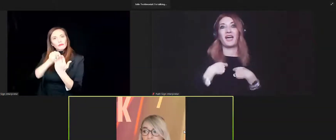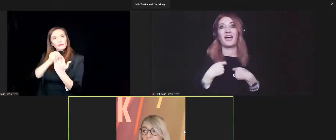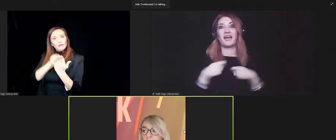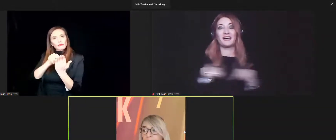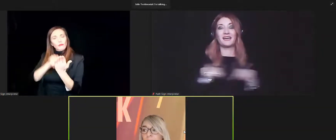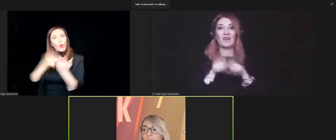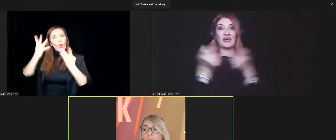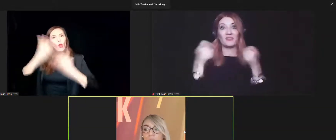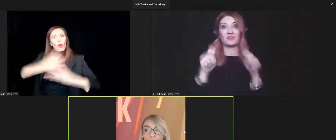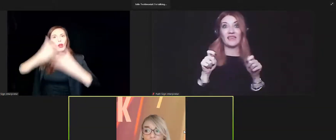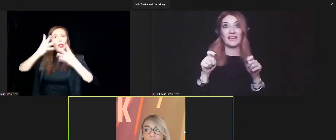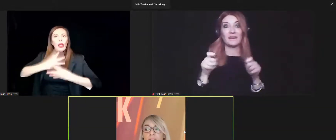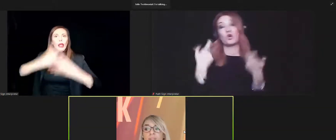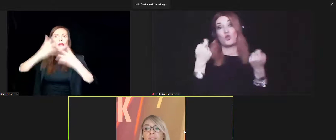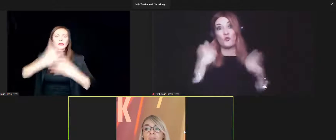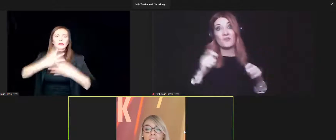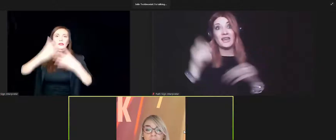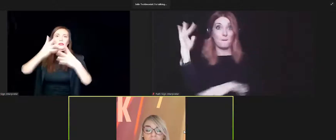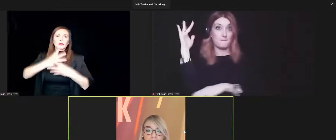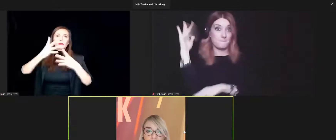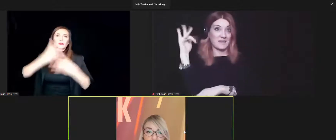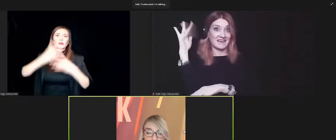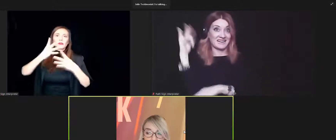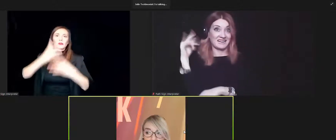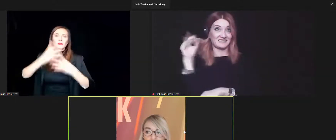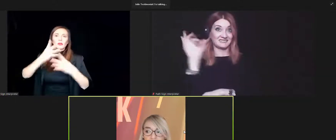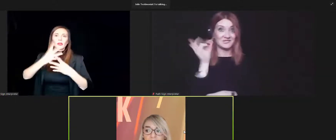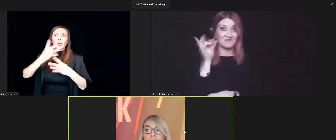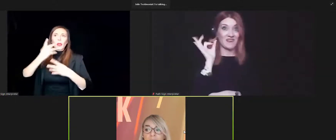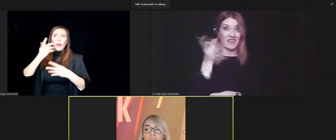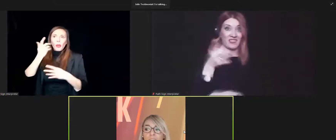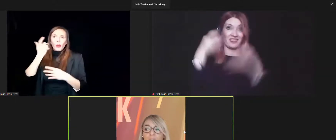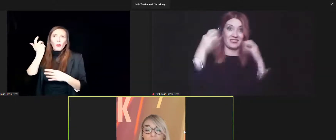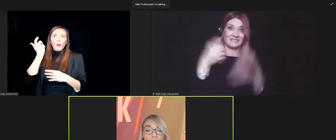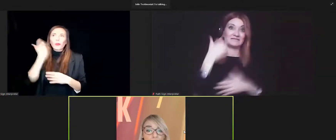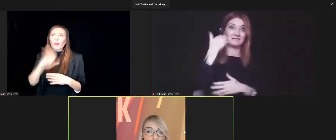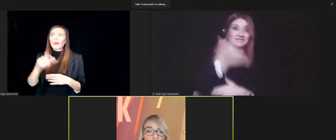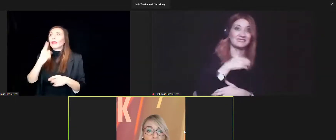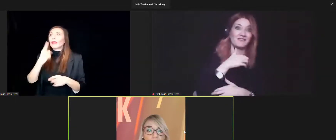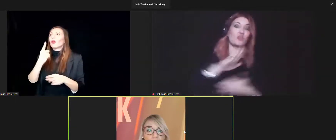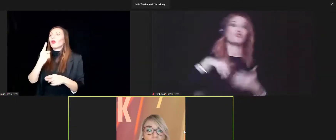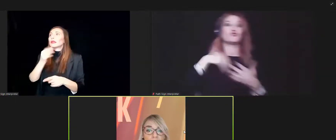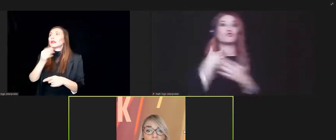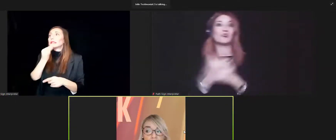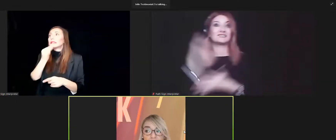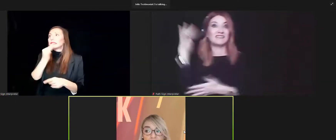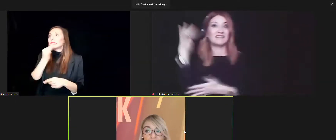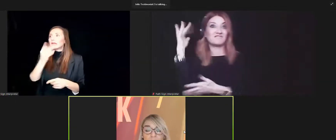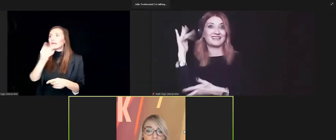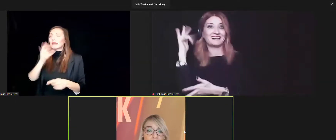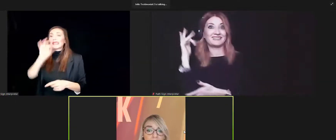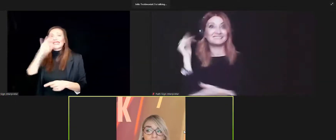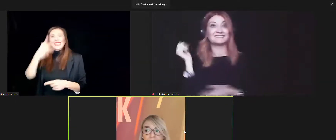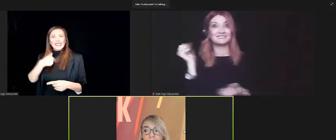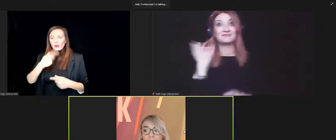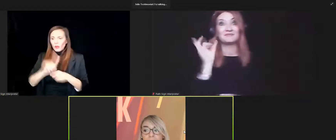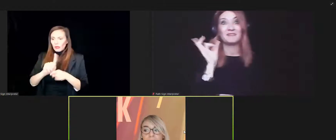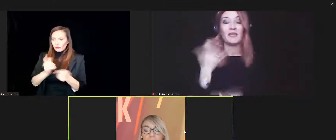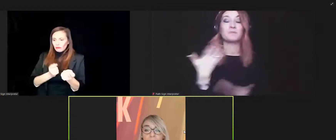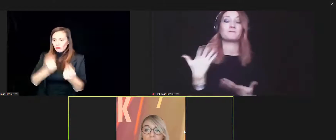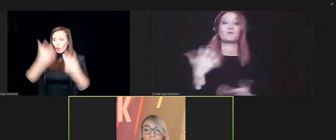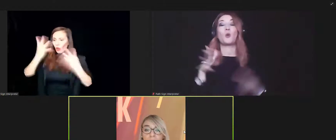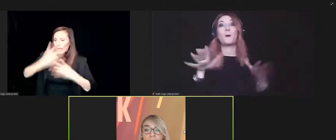board, goals, and the details to how achieve them.